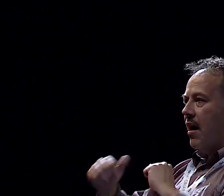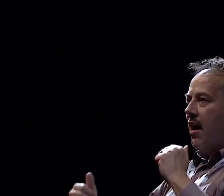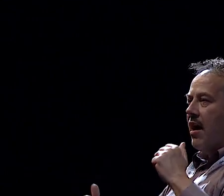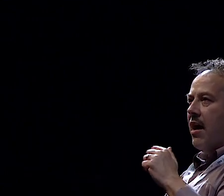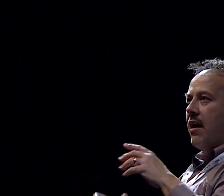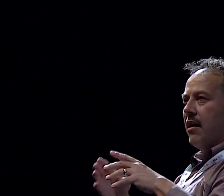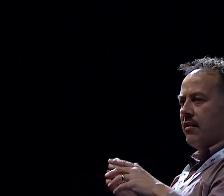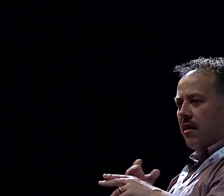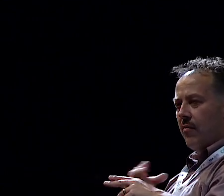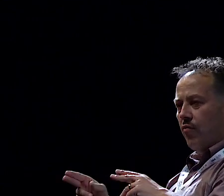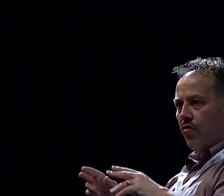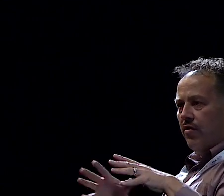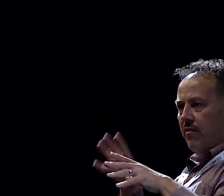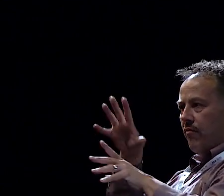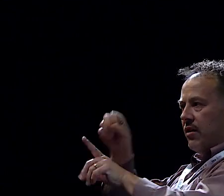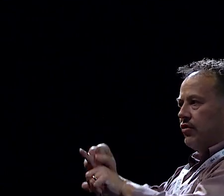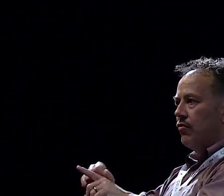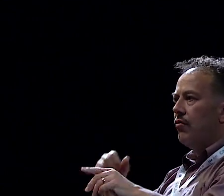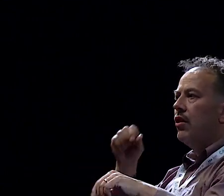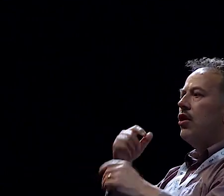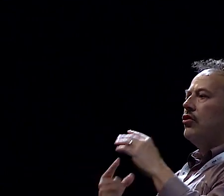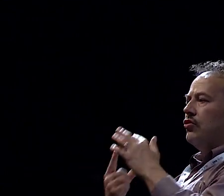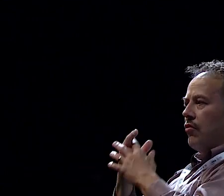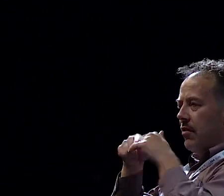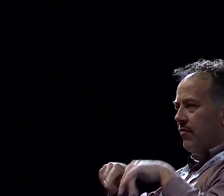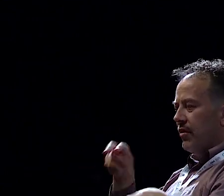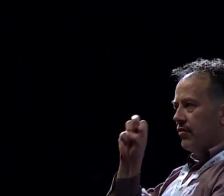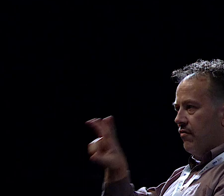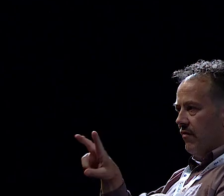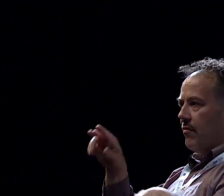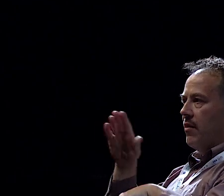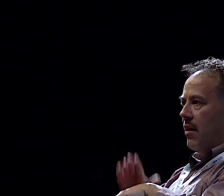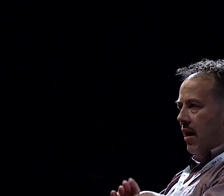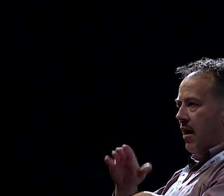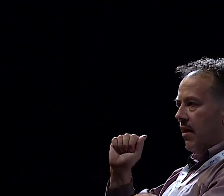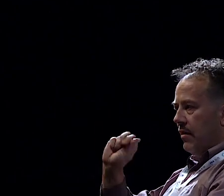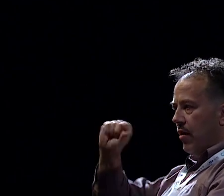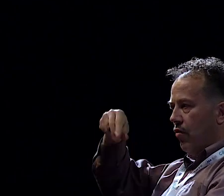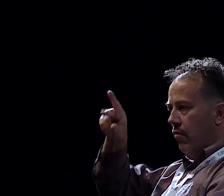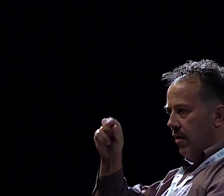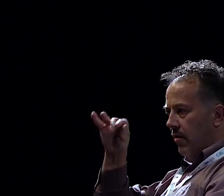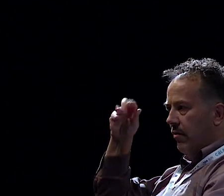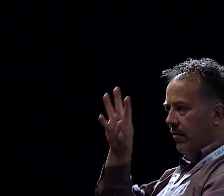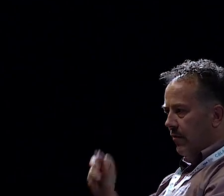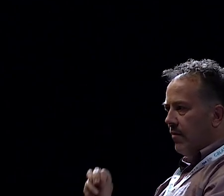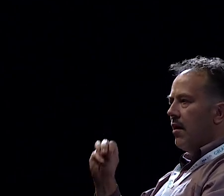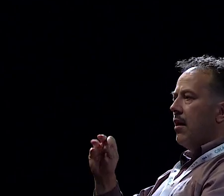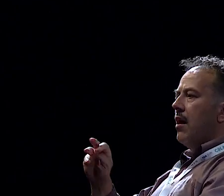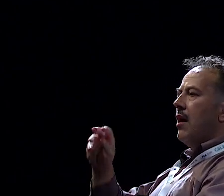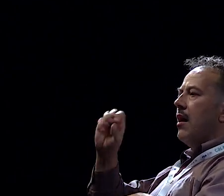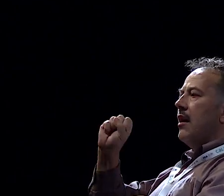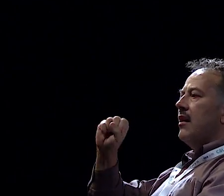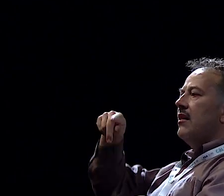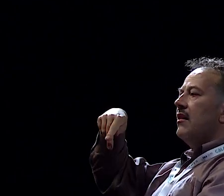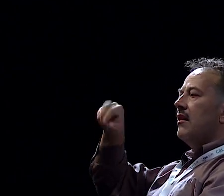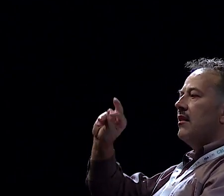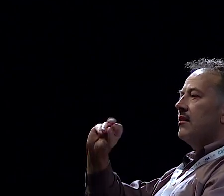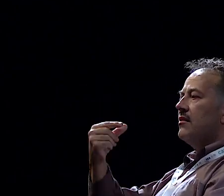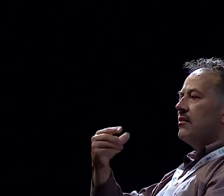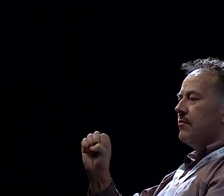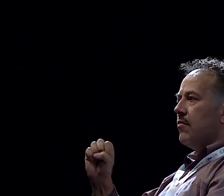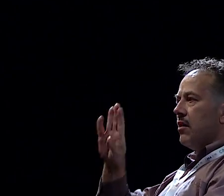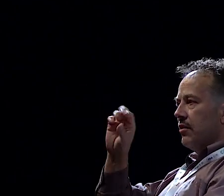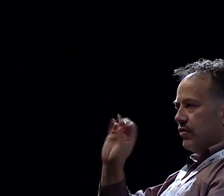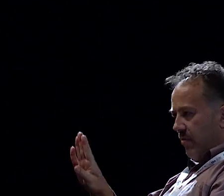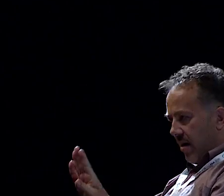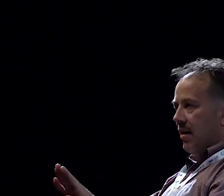VR, debuting this November at New Orleans Audubon Aquarium, the SpongeBob Subpence Adventure, and in their words, a whole bunch